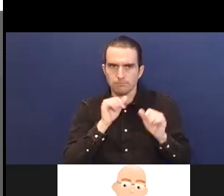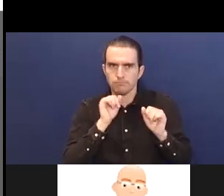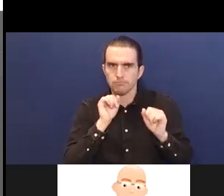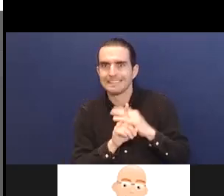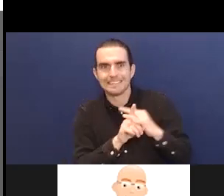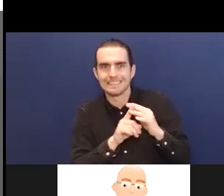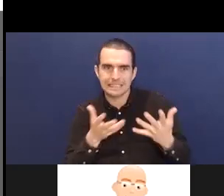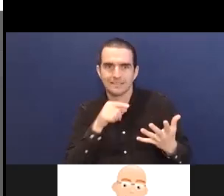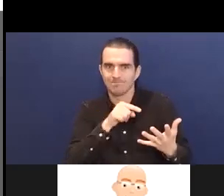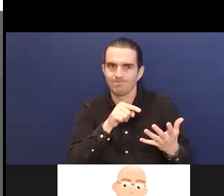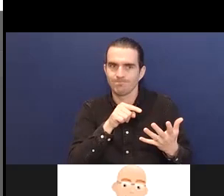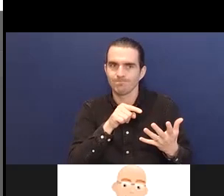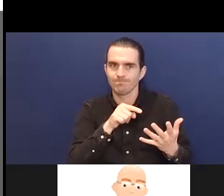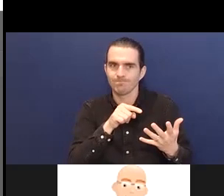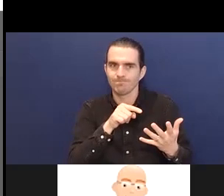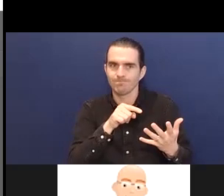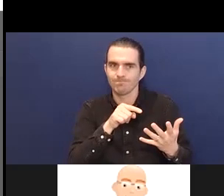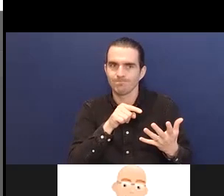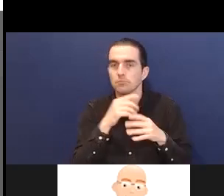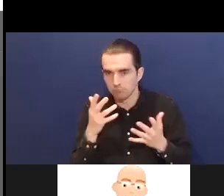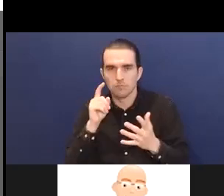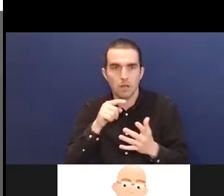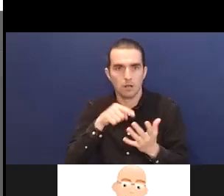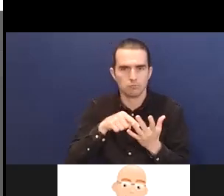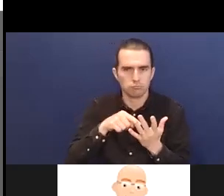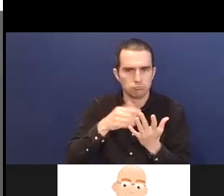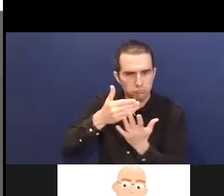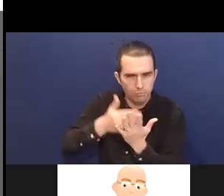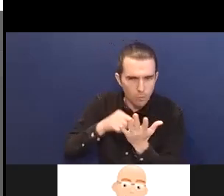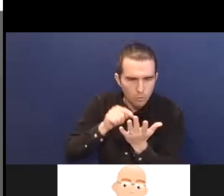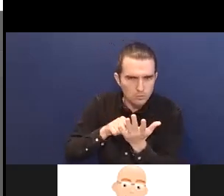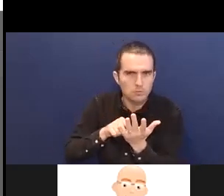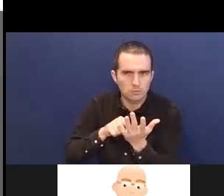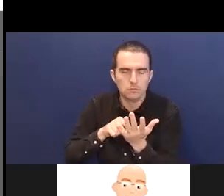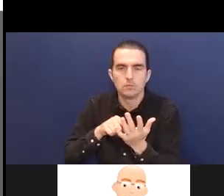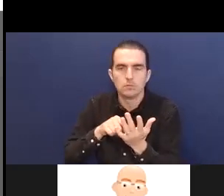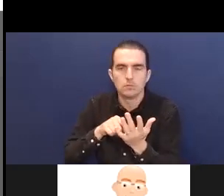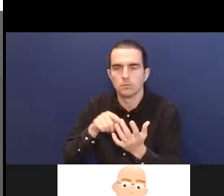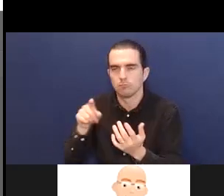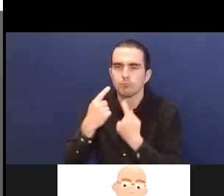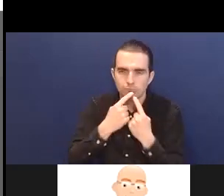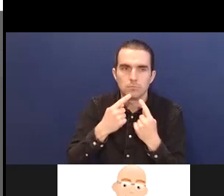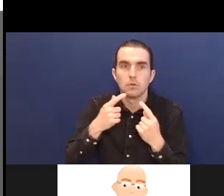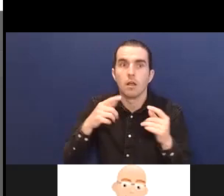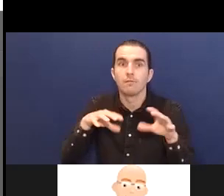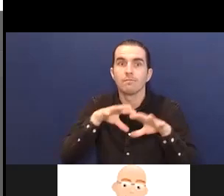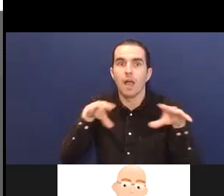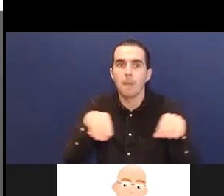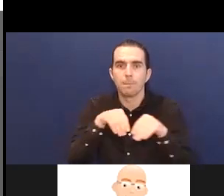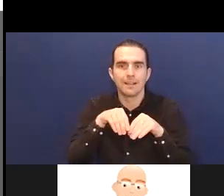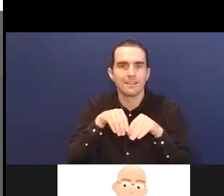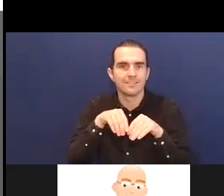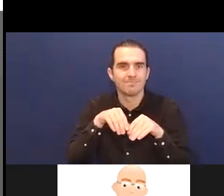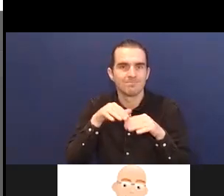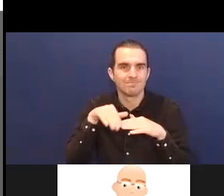are perhaps more targeted anyhow in communities, being handed out iPads so that